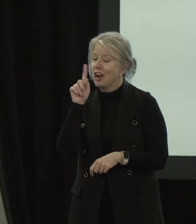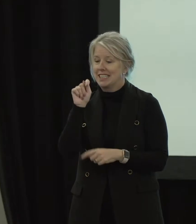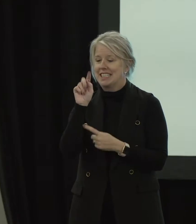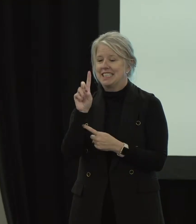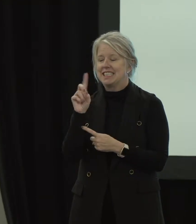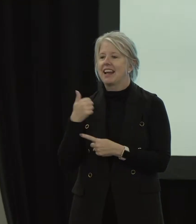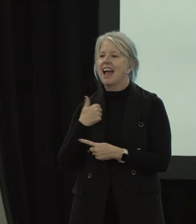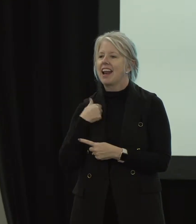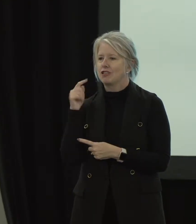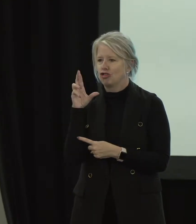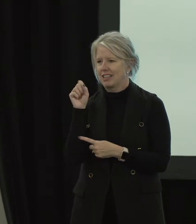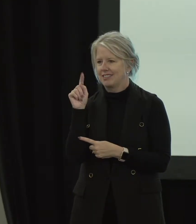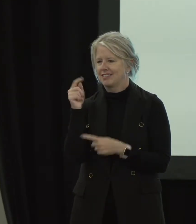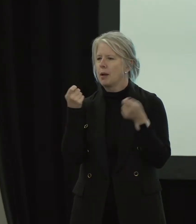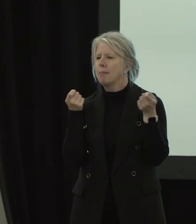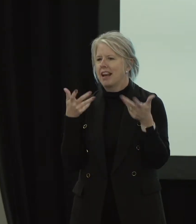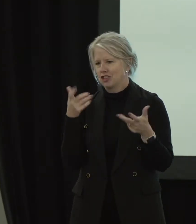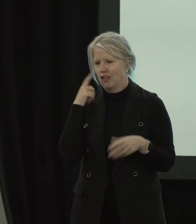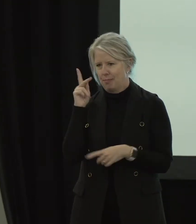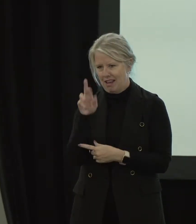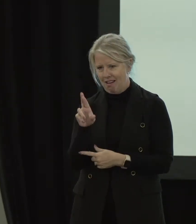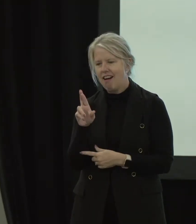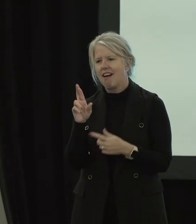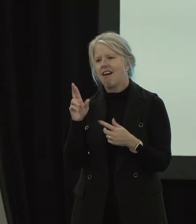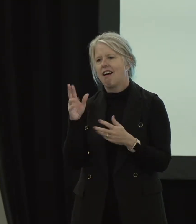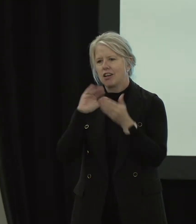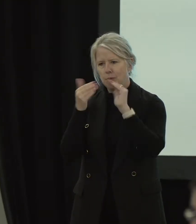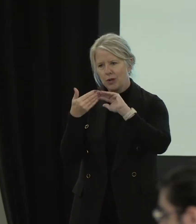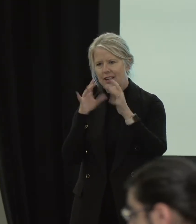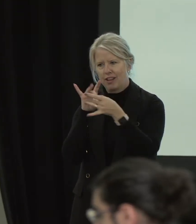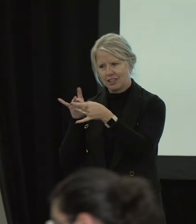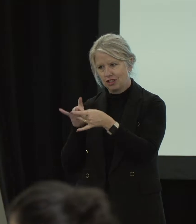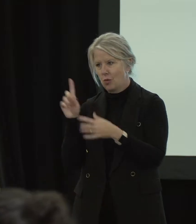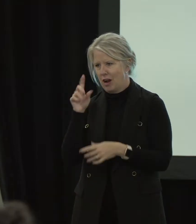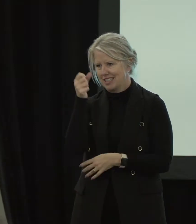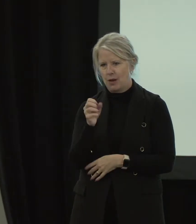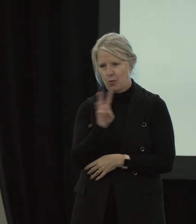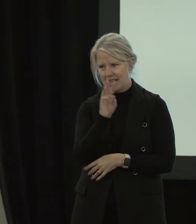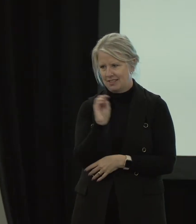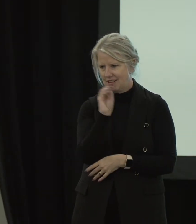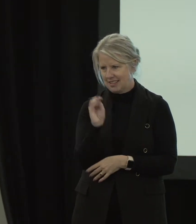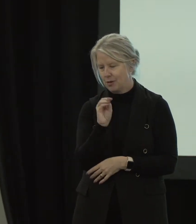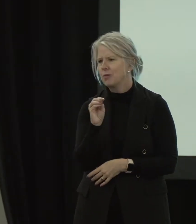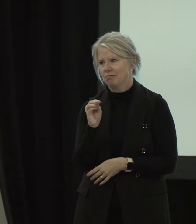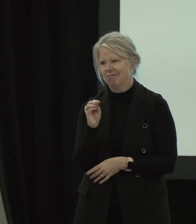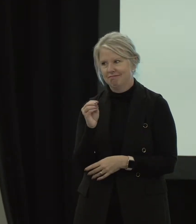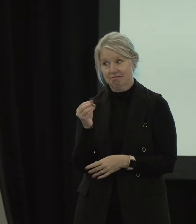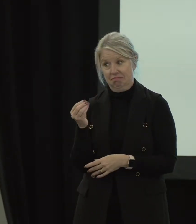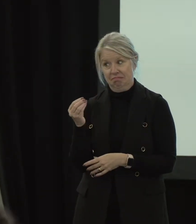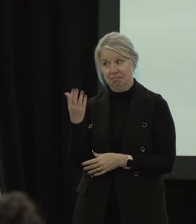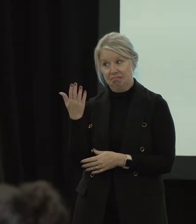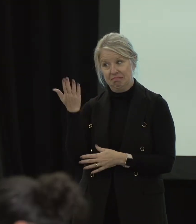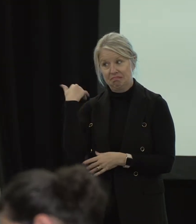Trust as manager of public relations and community relations in southwestern Ontario. And this was back 13